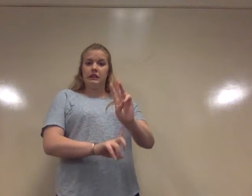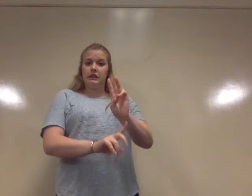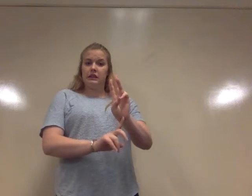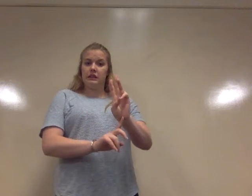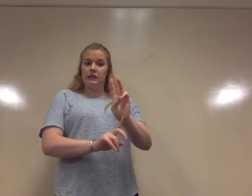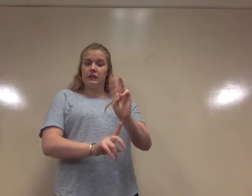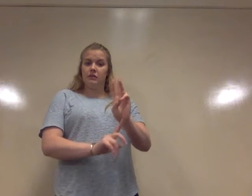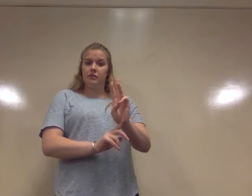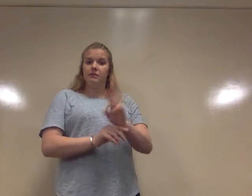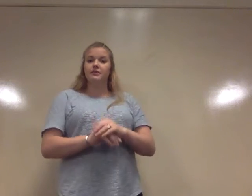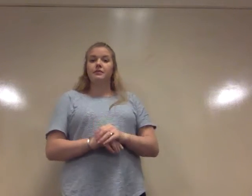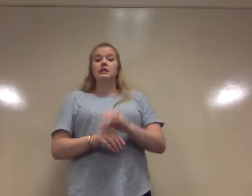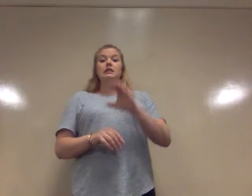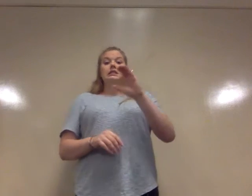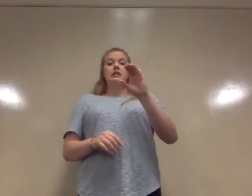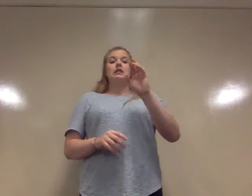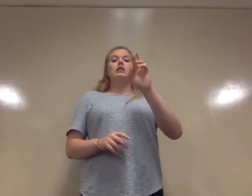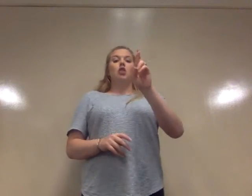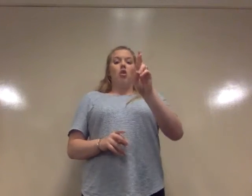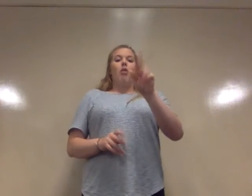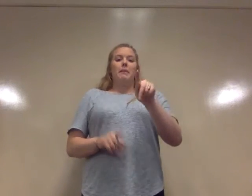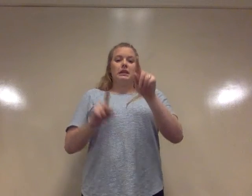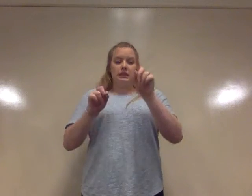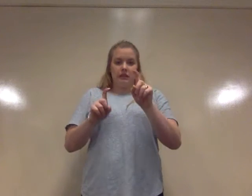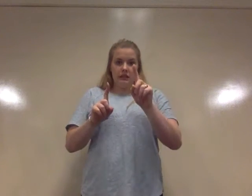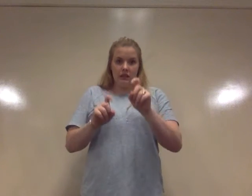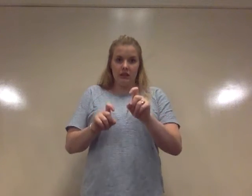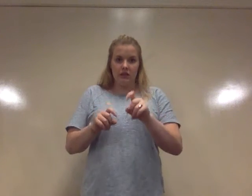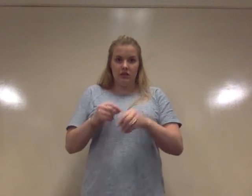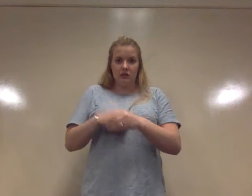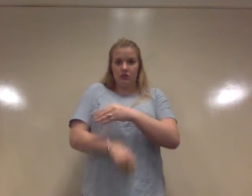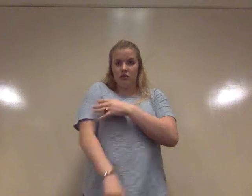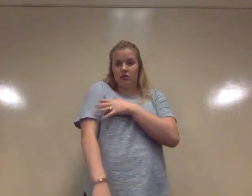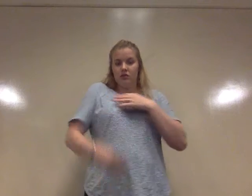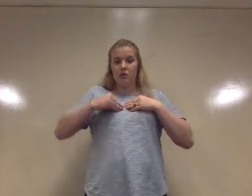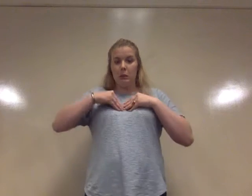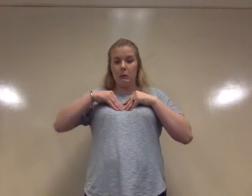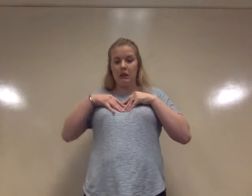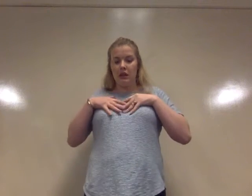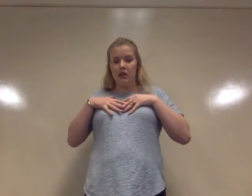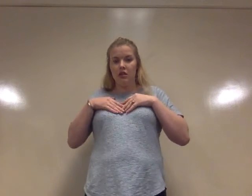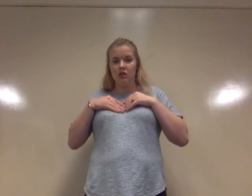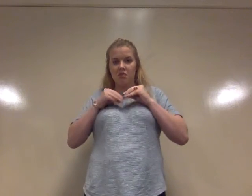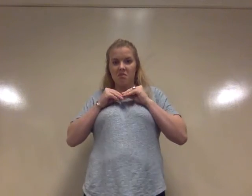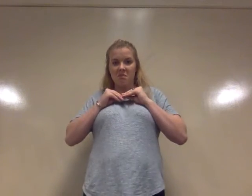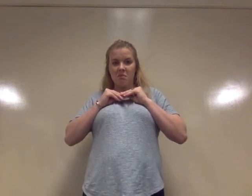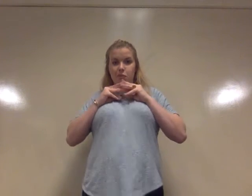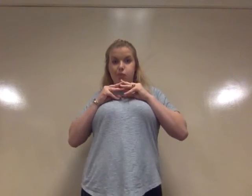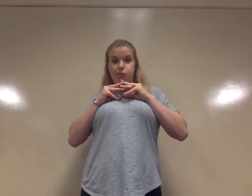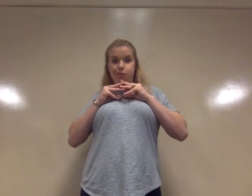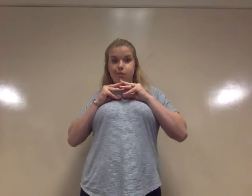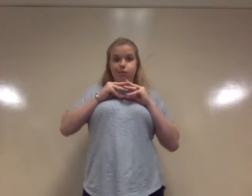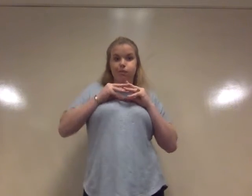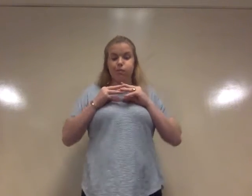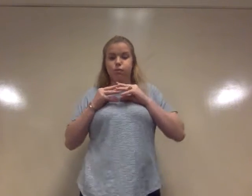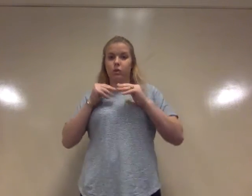called a CRP test, which measures the inflammation in my heart and blood vessels. This put me in the high-risk category for a